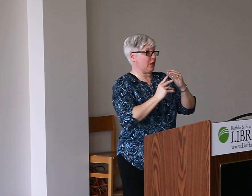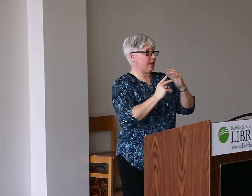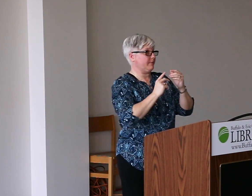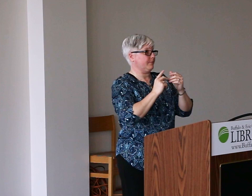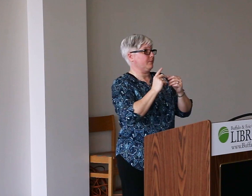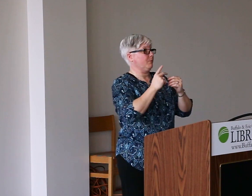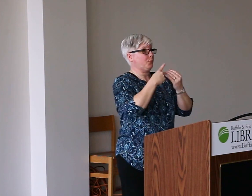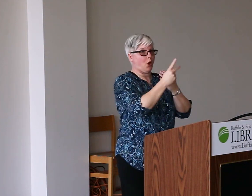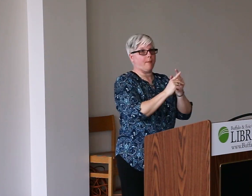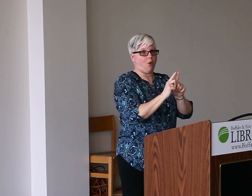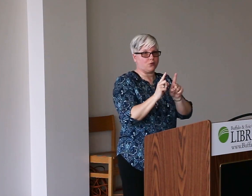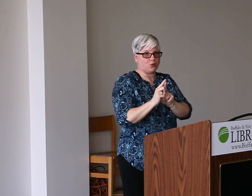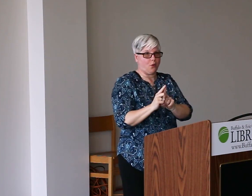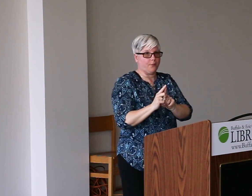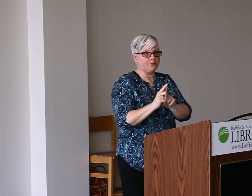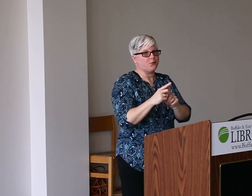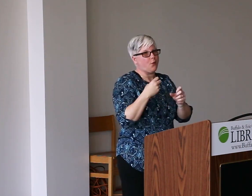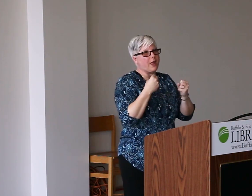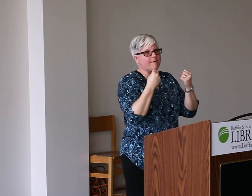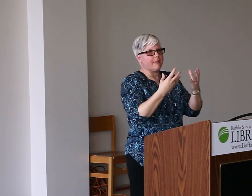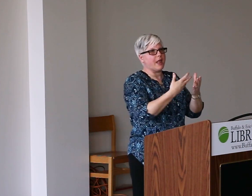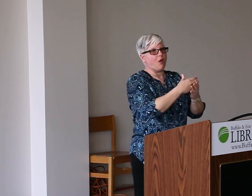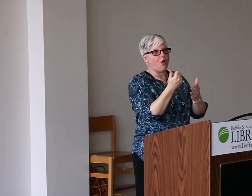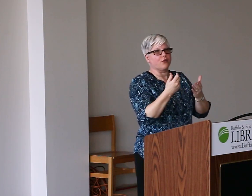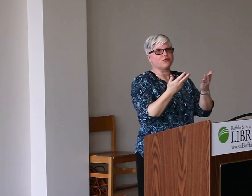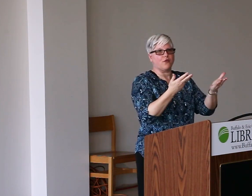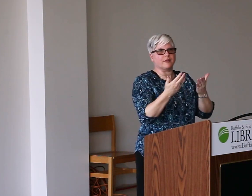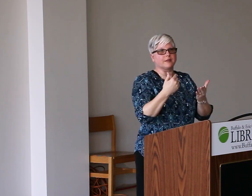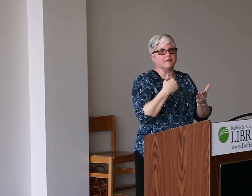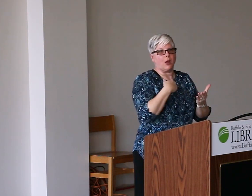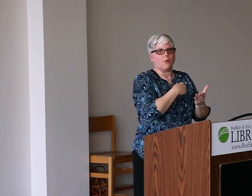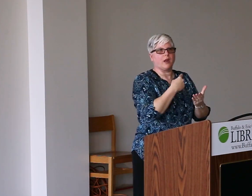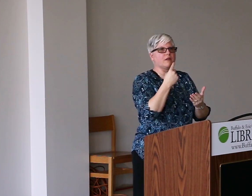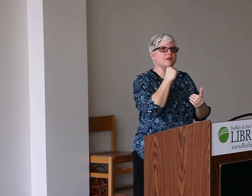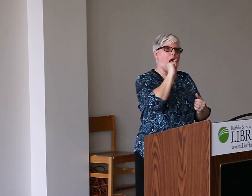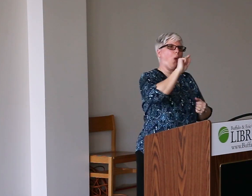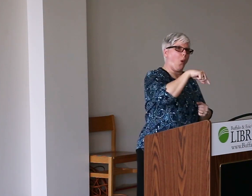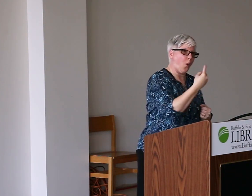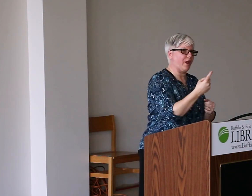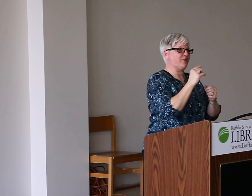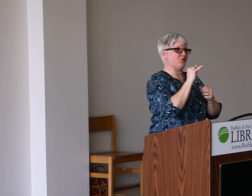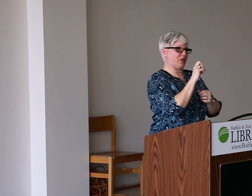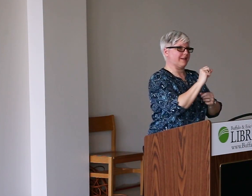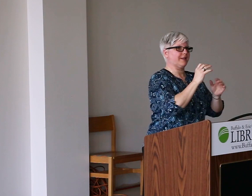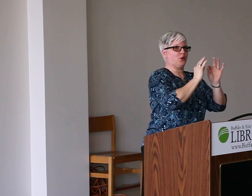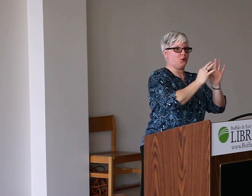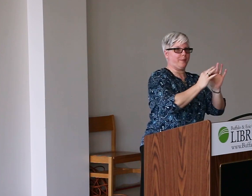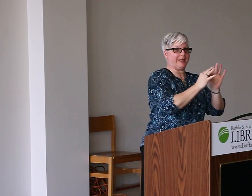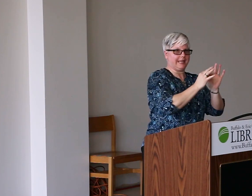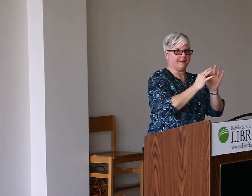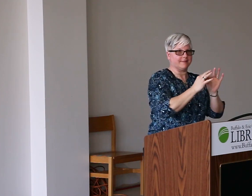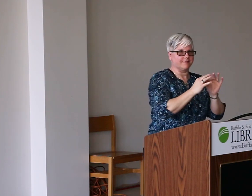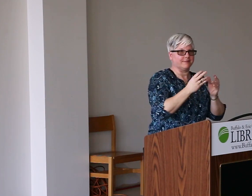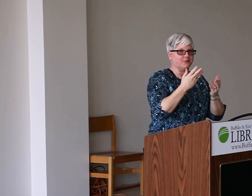We have a deaf refugee program as well. We have many other services. It's not just